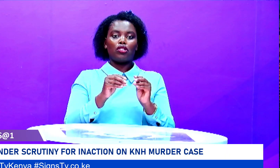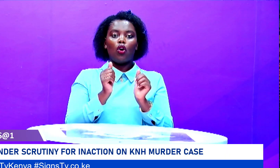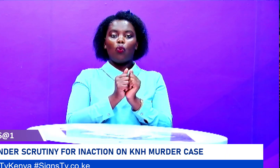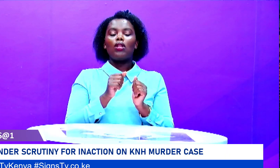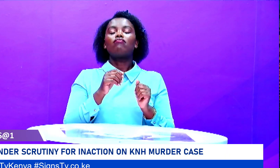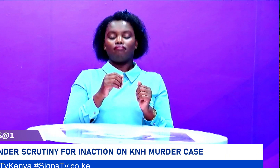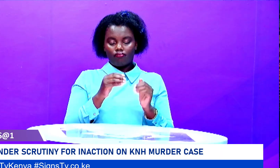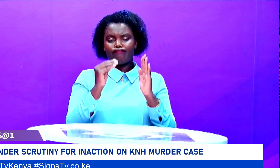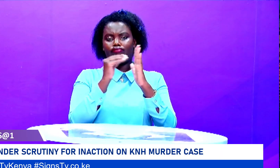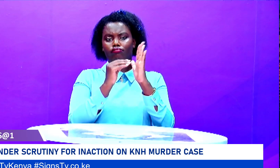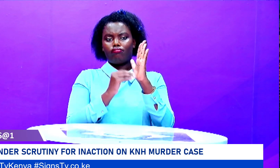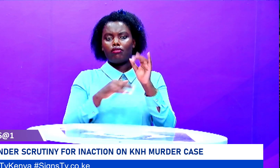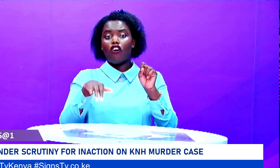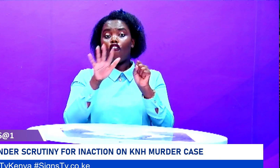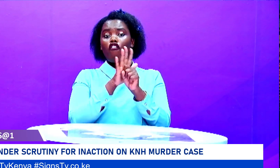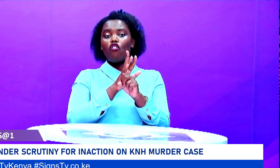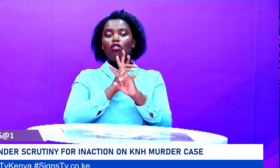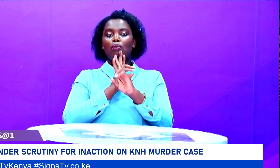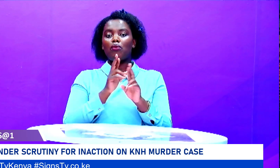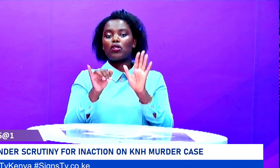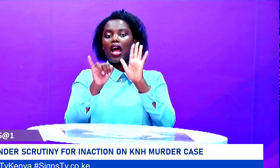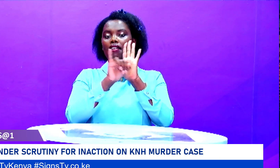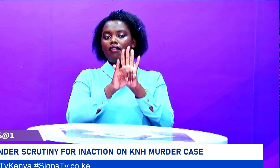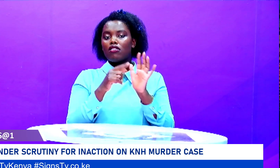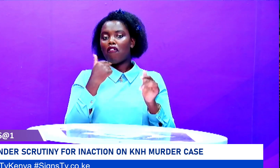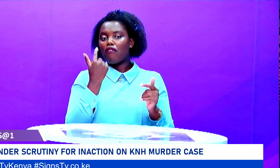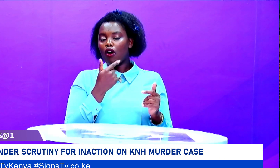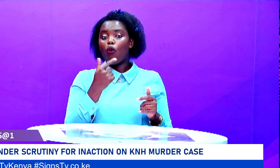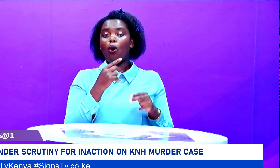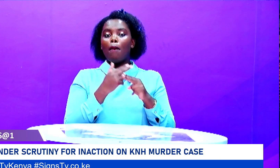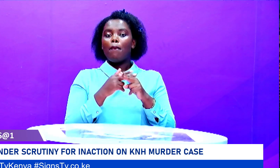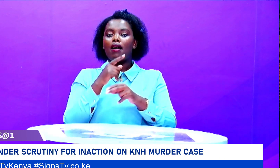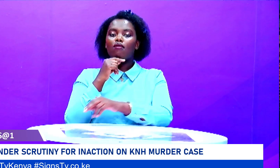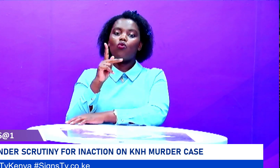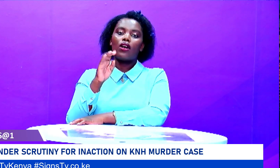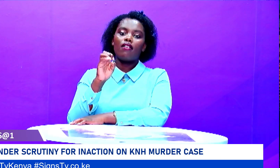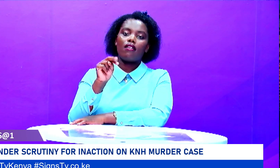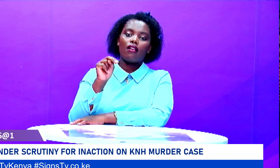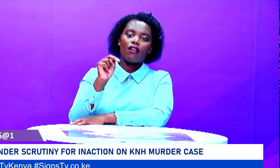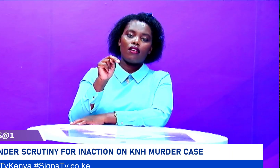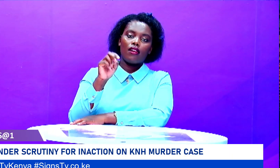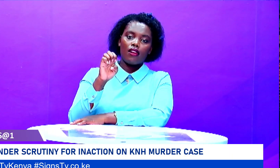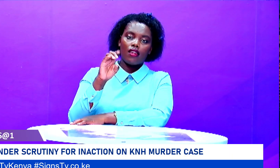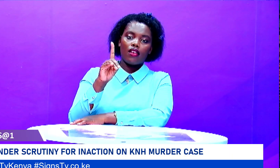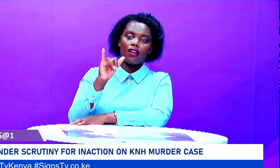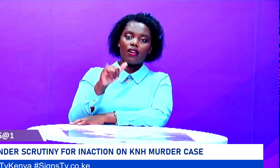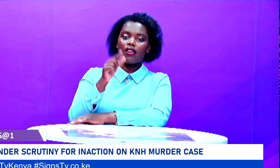reportedly concluded with a detailed report identifying Kennedy Kalombotole as the prime